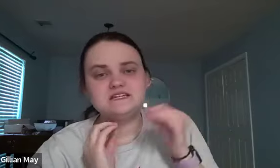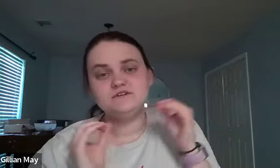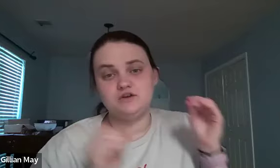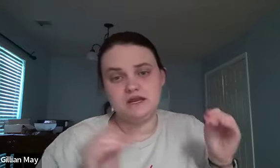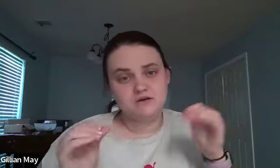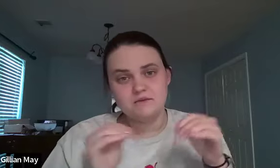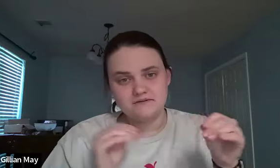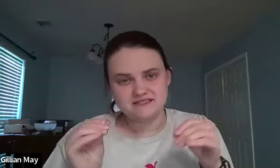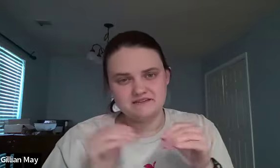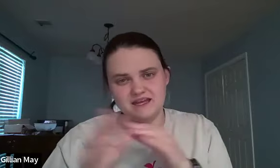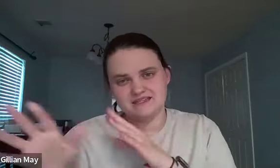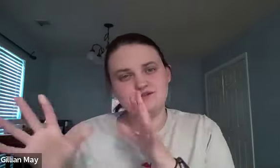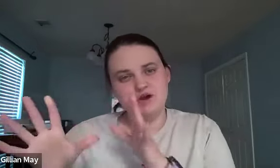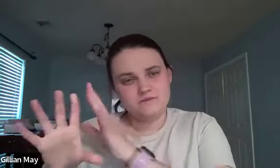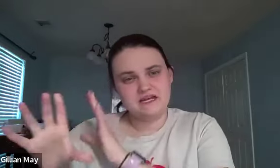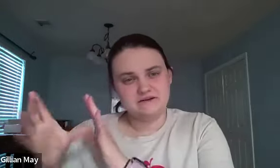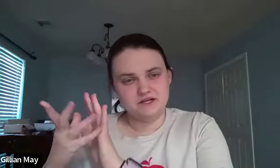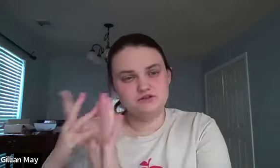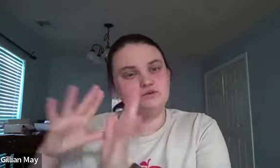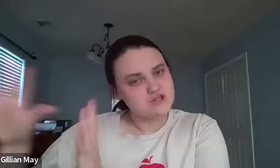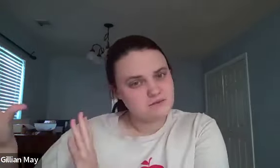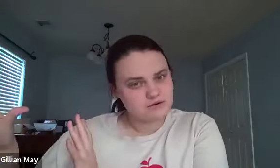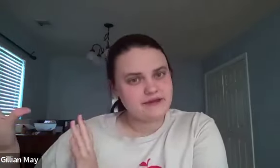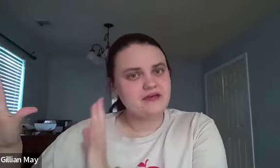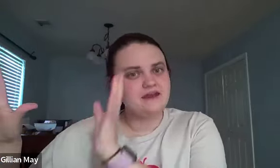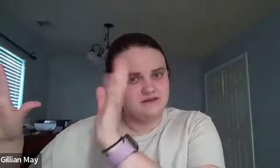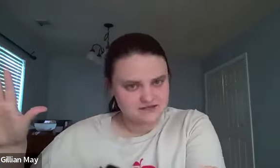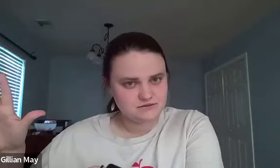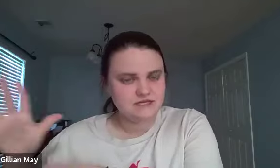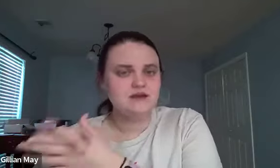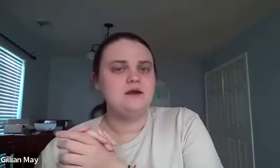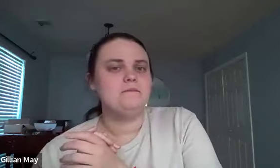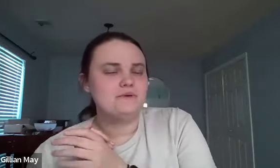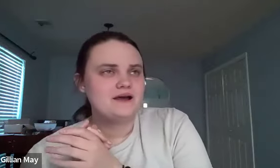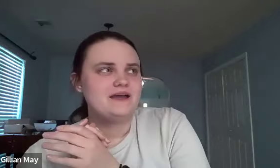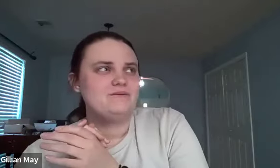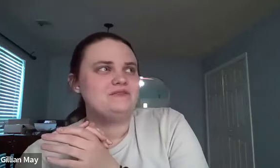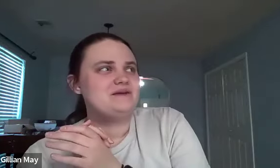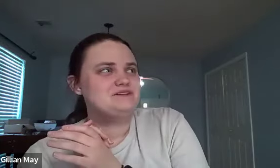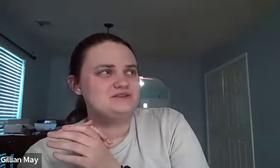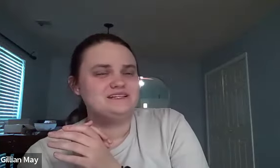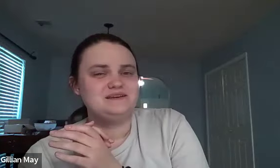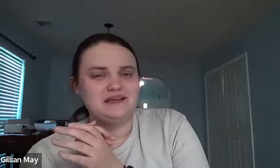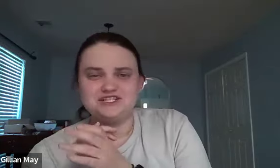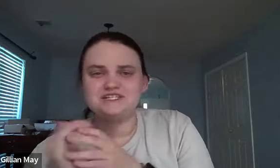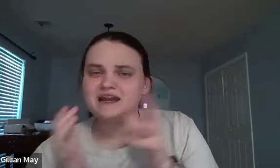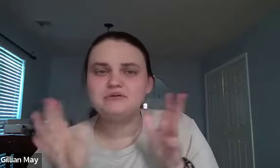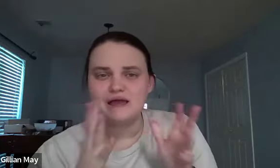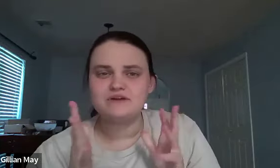sign for like great grandma and things like that gets a little complicated and muddled. We'll talk more about that next week. But what they were doing to like just kind of play with